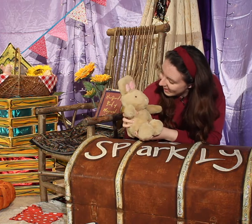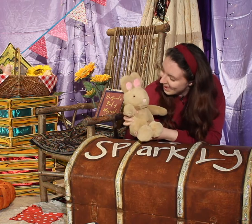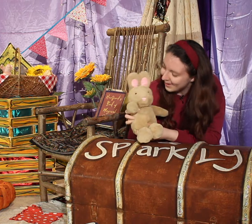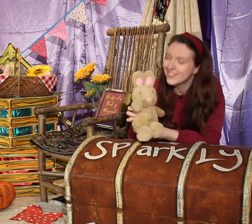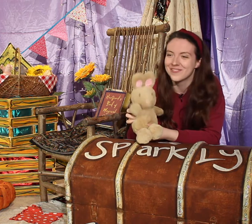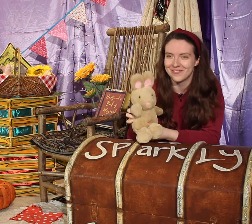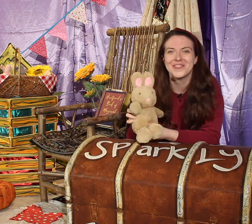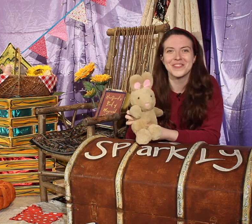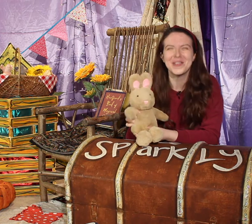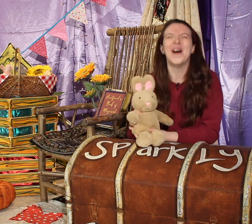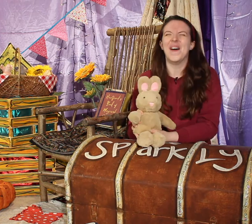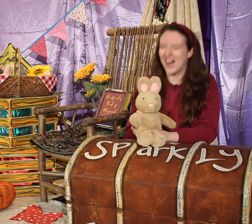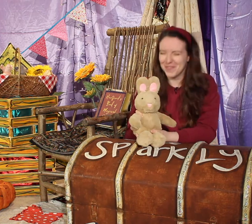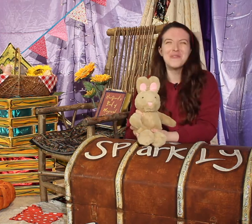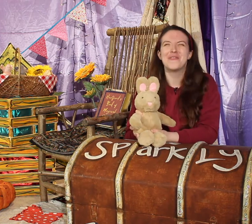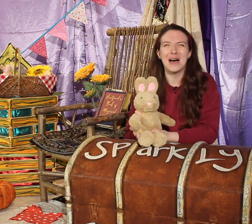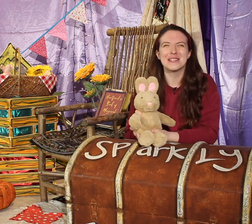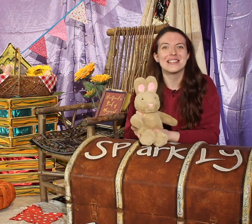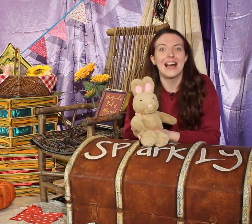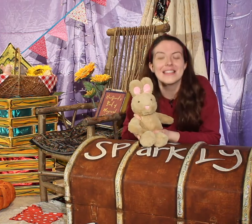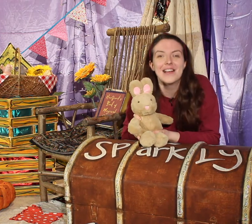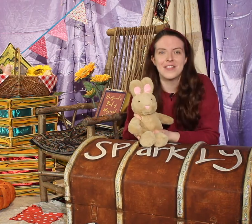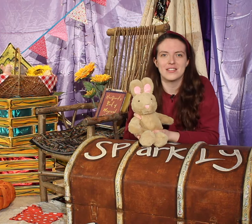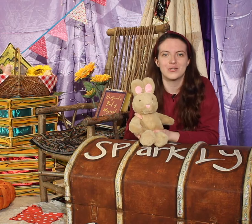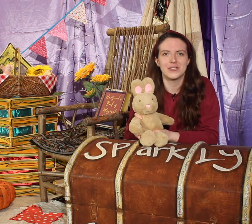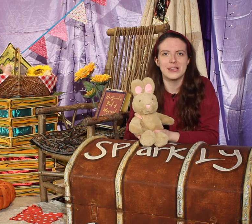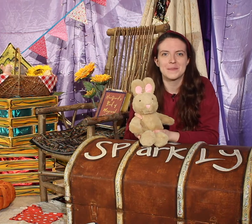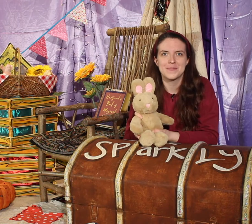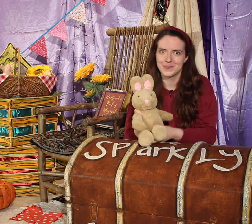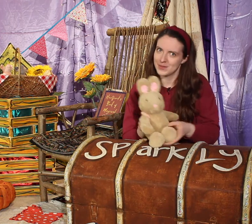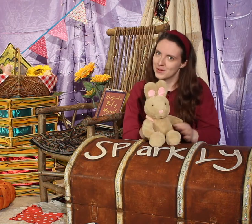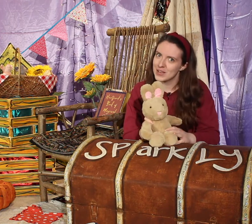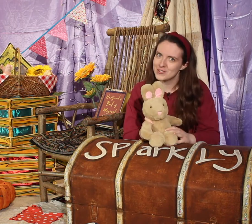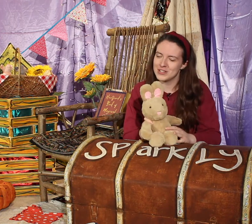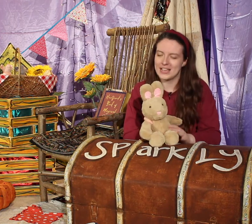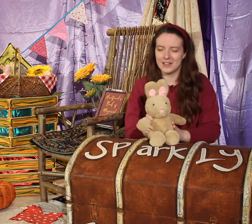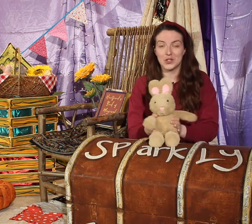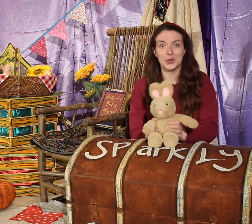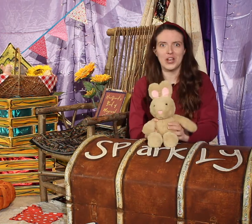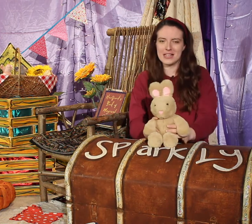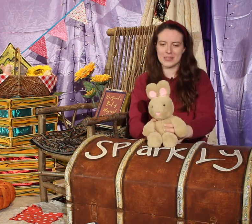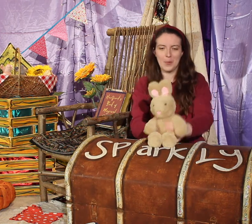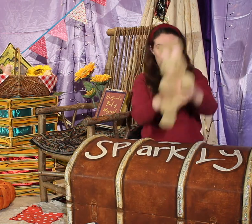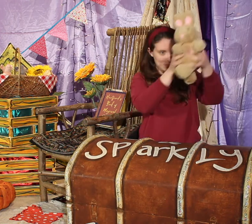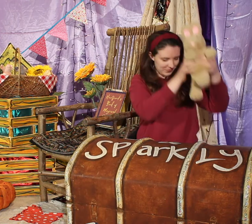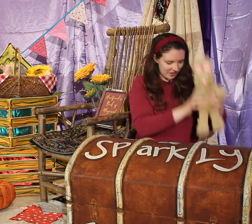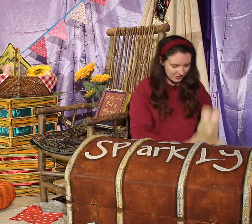Hare. Oh, fabulous, I love that story. Okay, storytellers, so we're gonna need some props for our